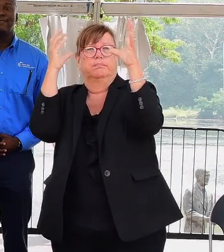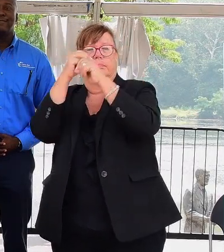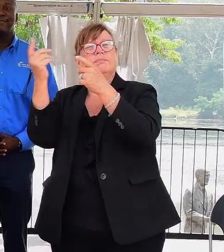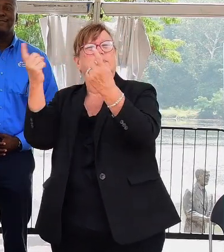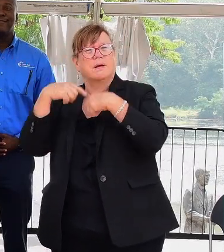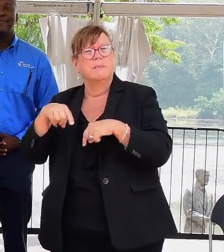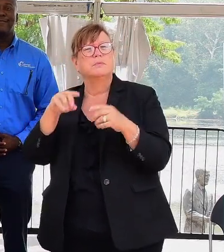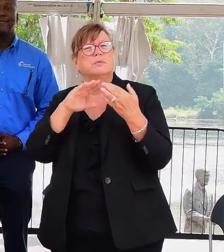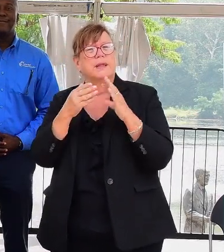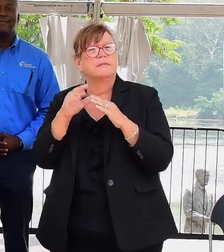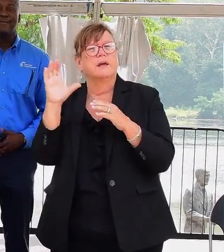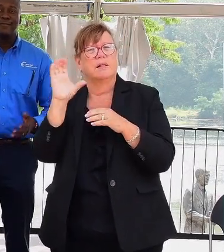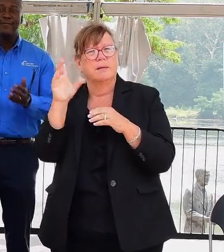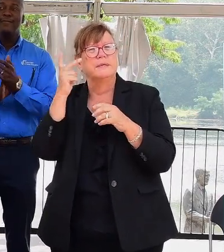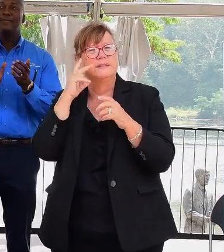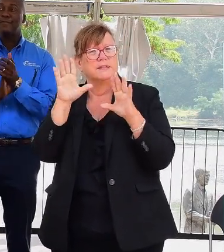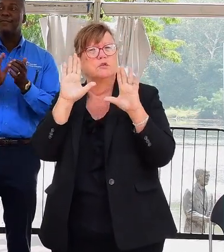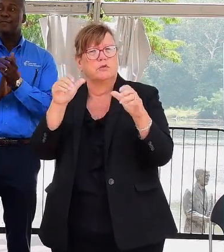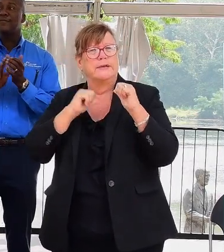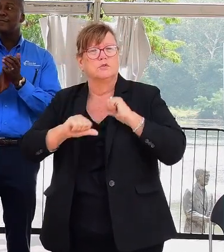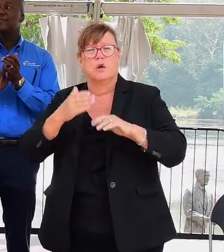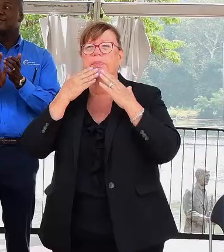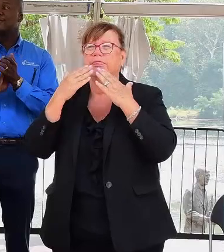show. Thank you.